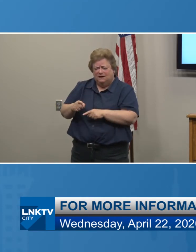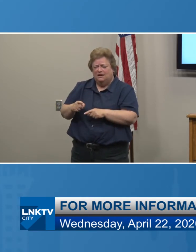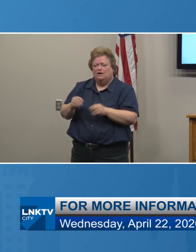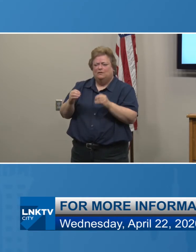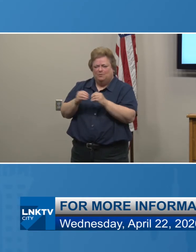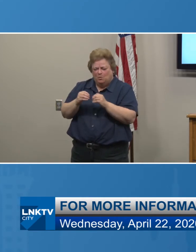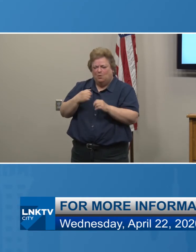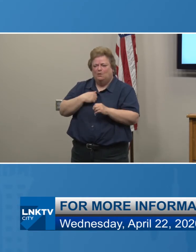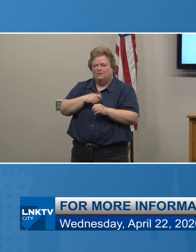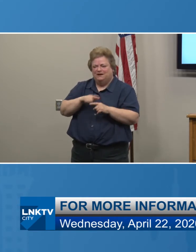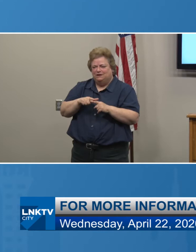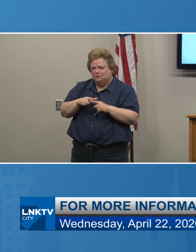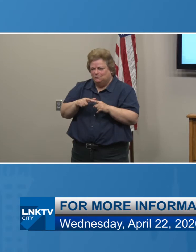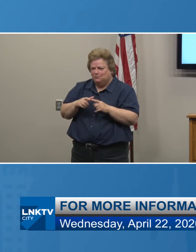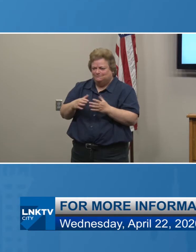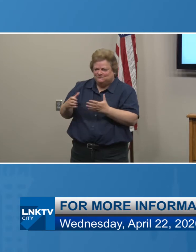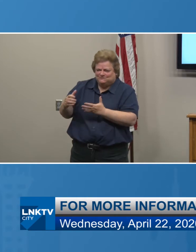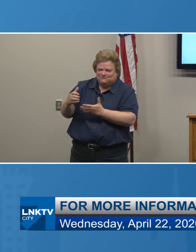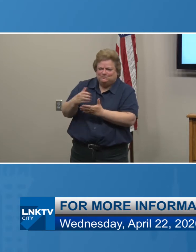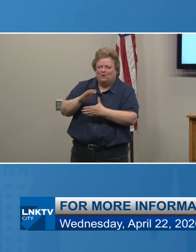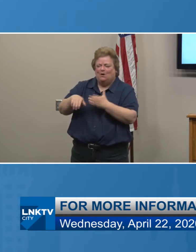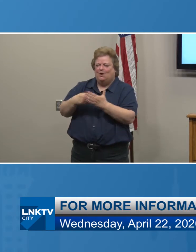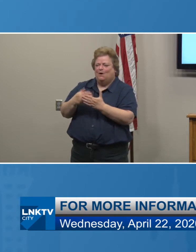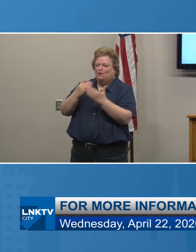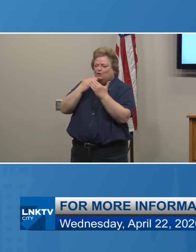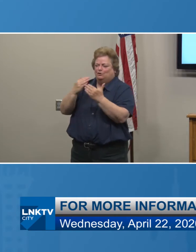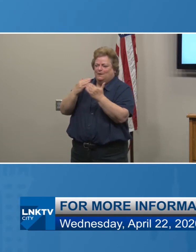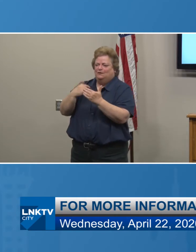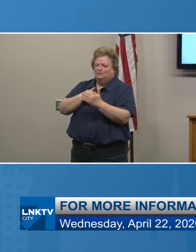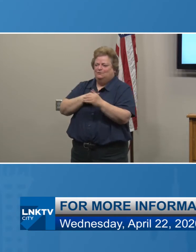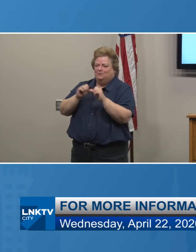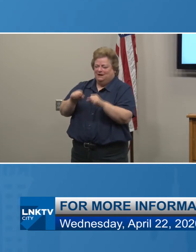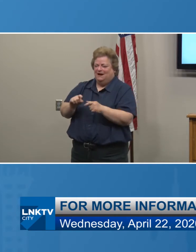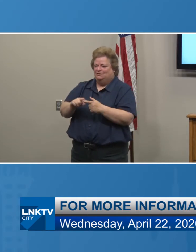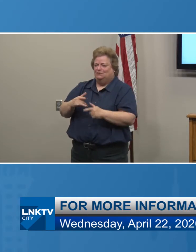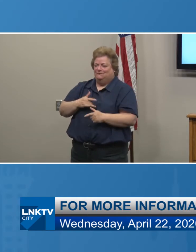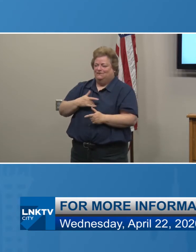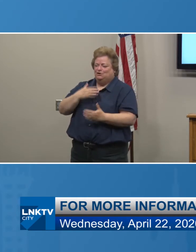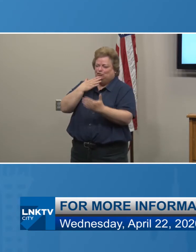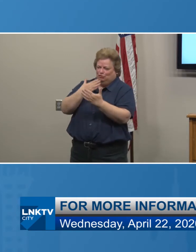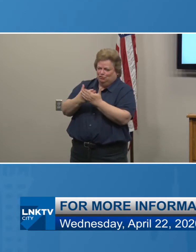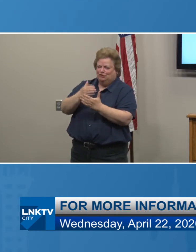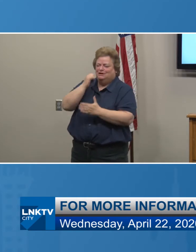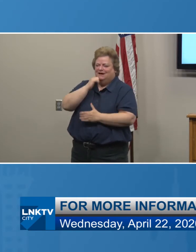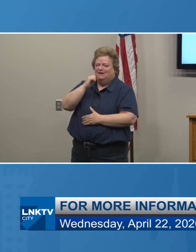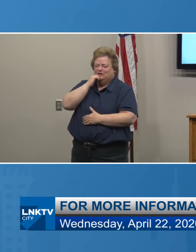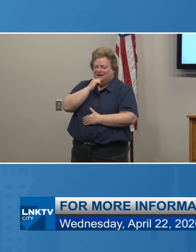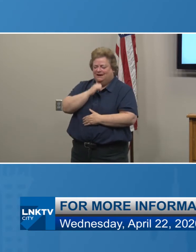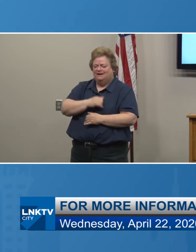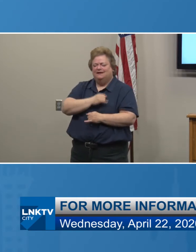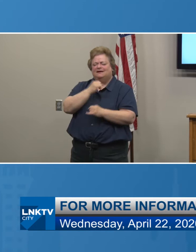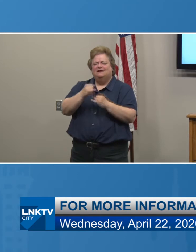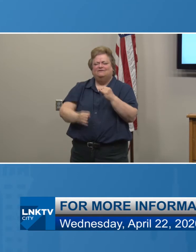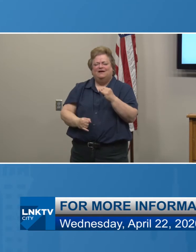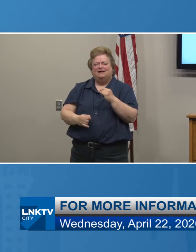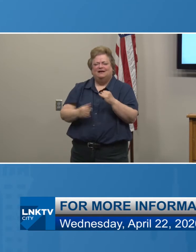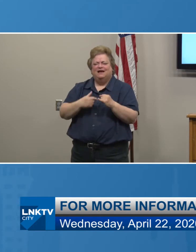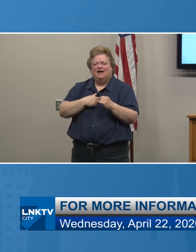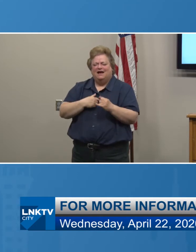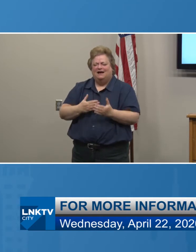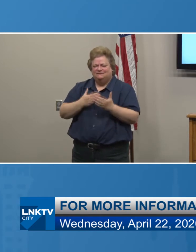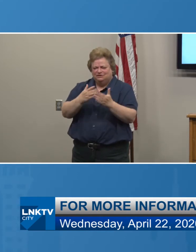muster all the gratitude we can in order to feel good every day. Finally, I suggest we